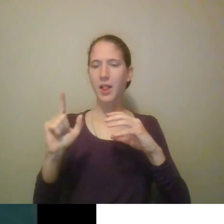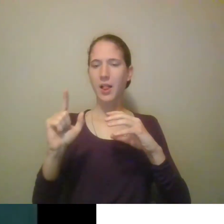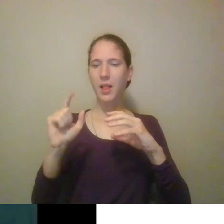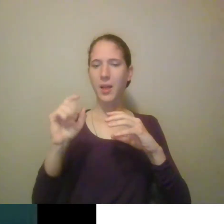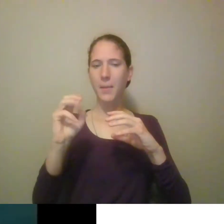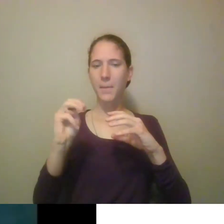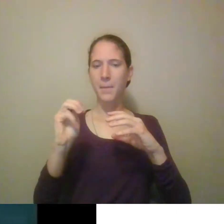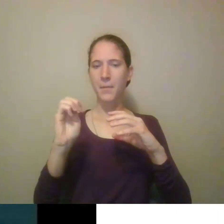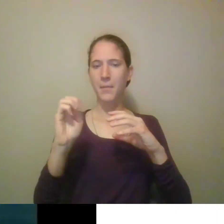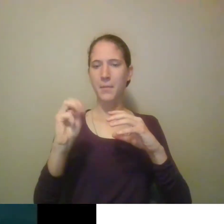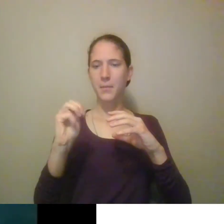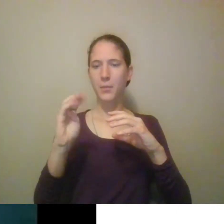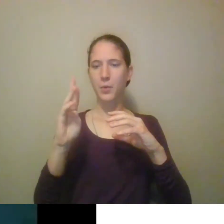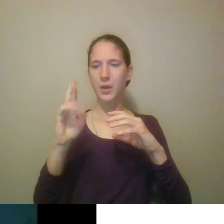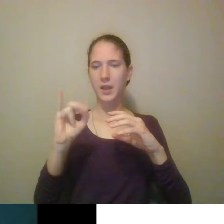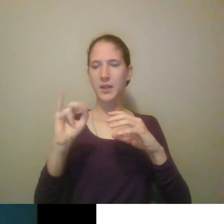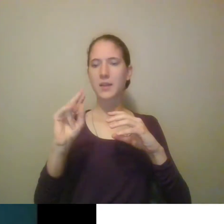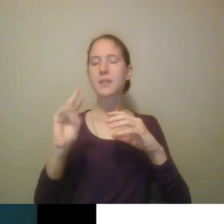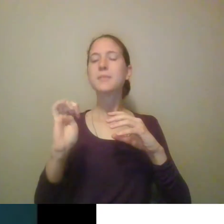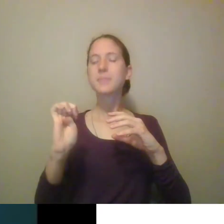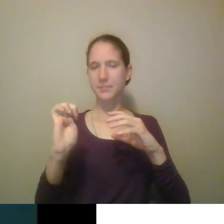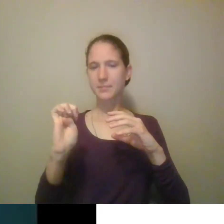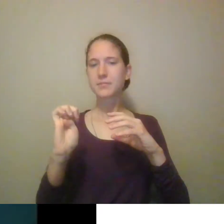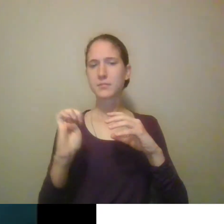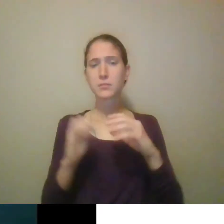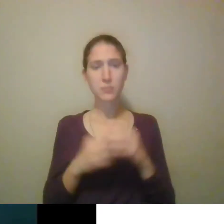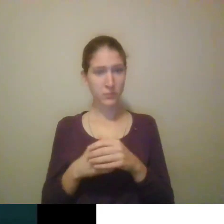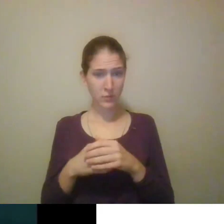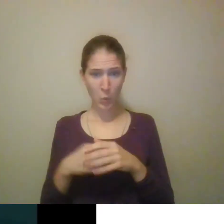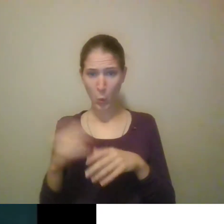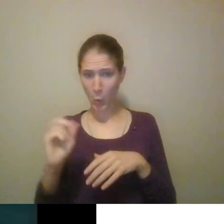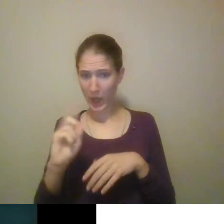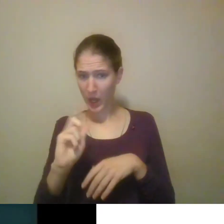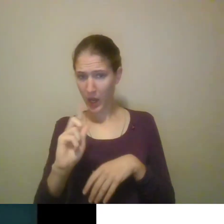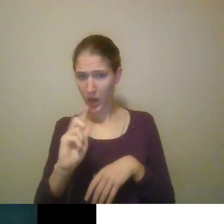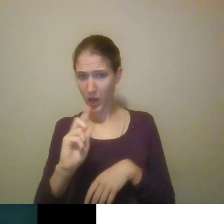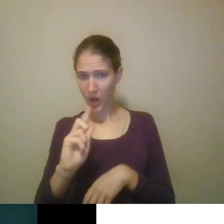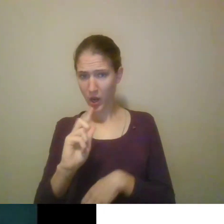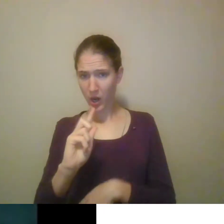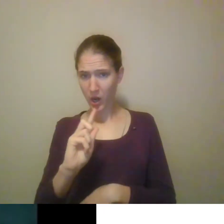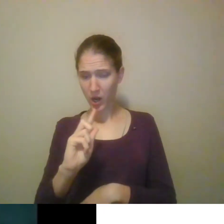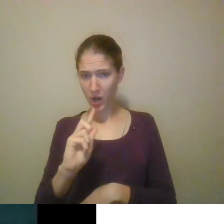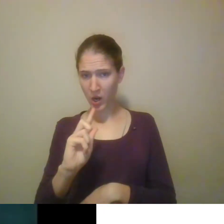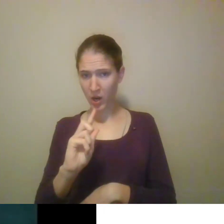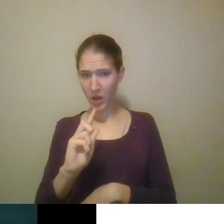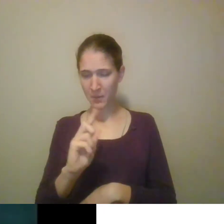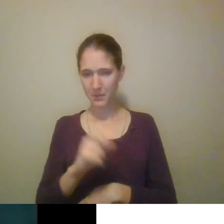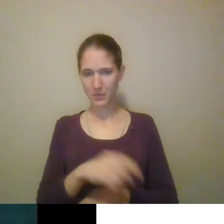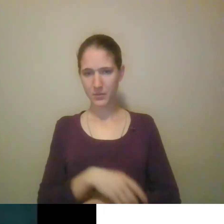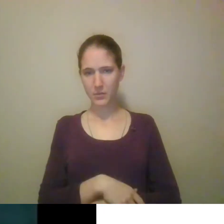Okay, all cells have a cell membrane. How about location?